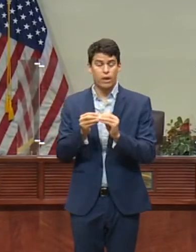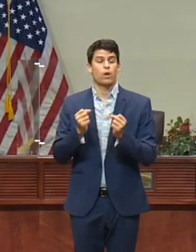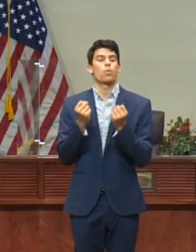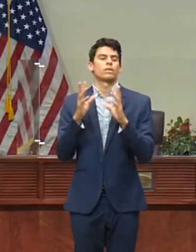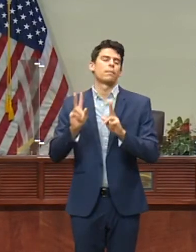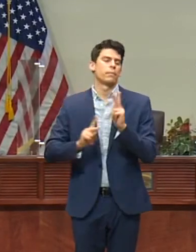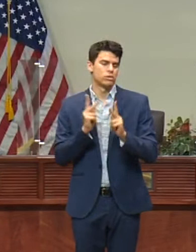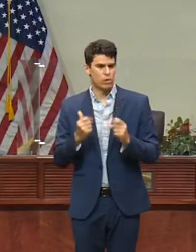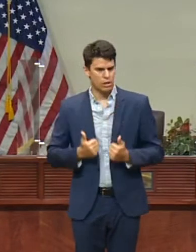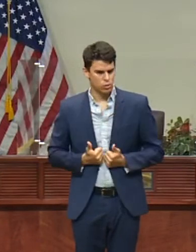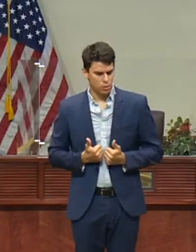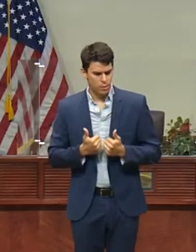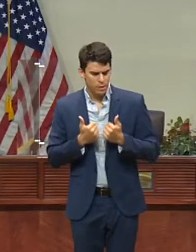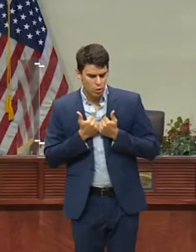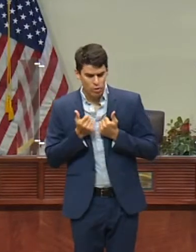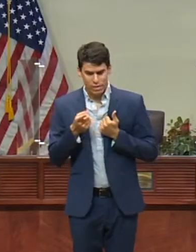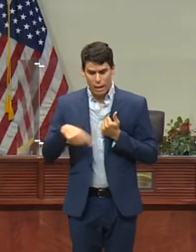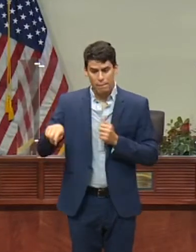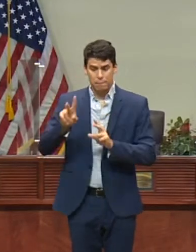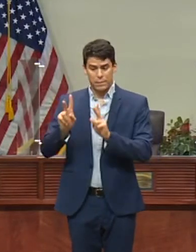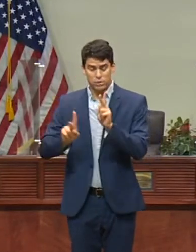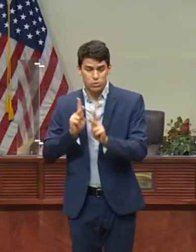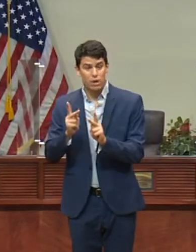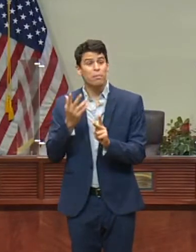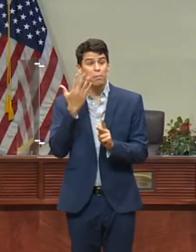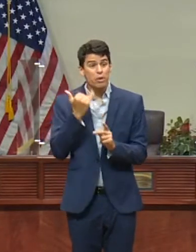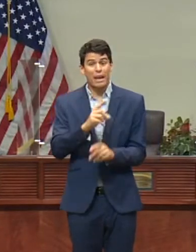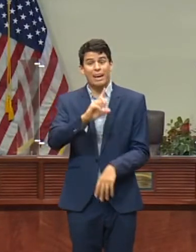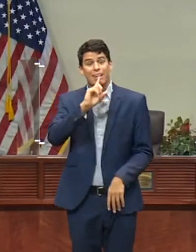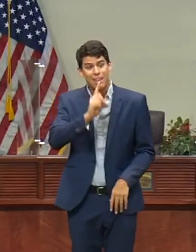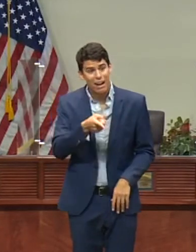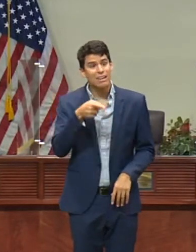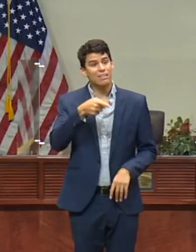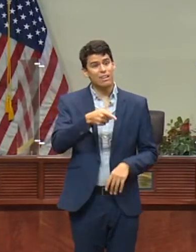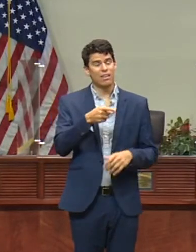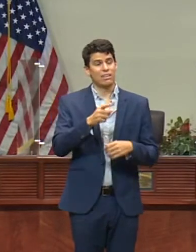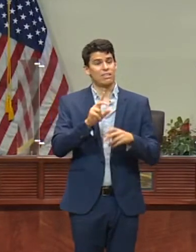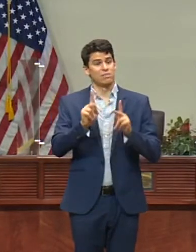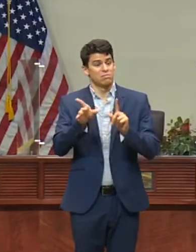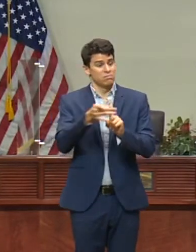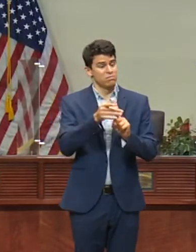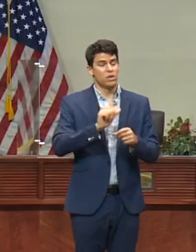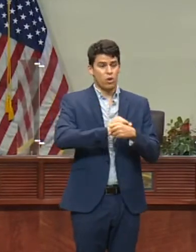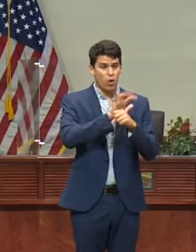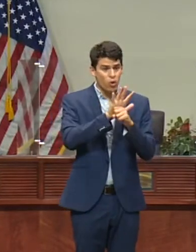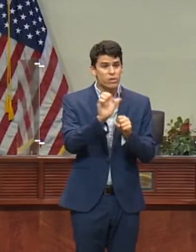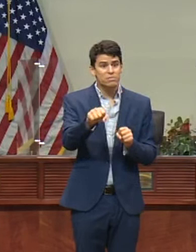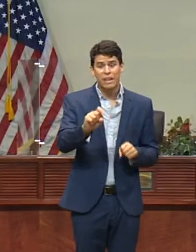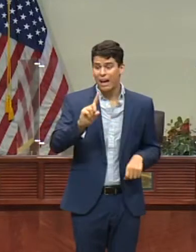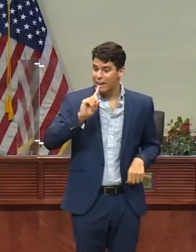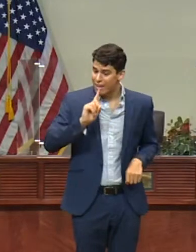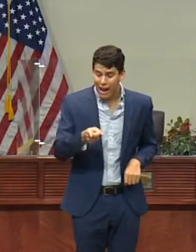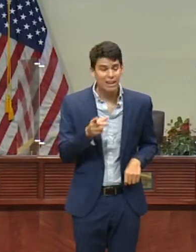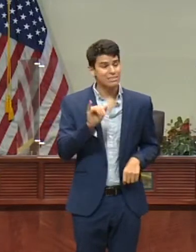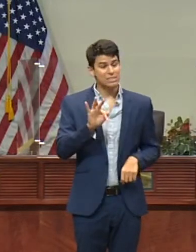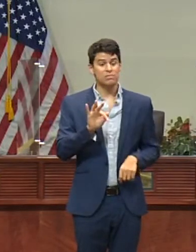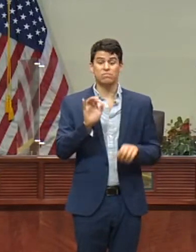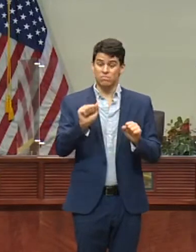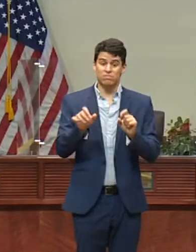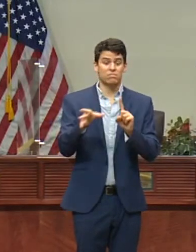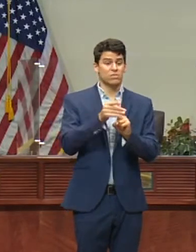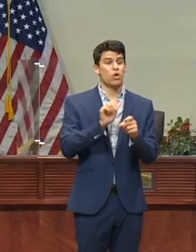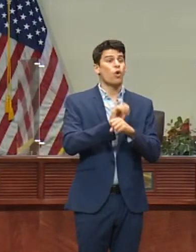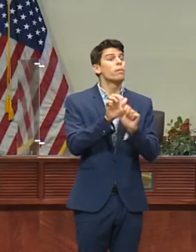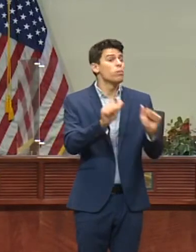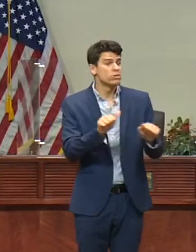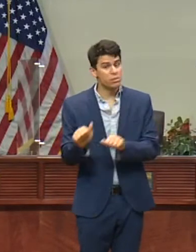personas, porque es real que esta infección pasa, es real que vas a estar en el hospital, es real que